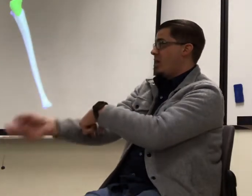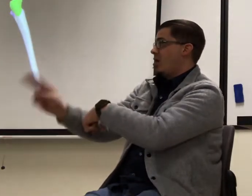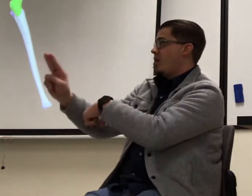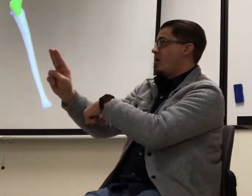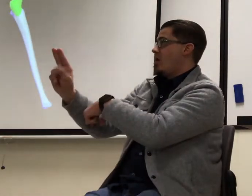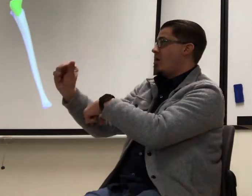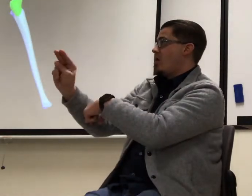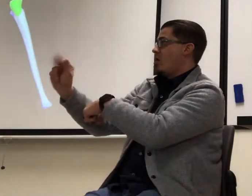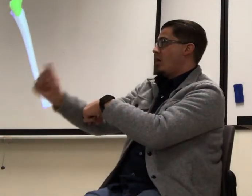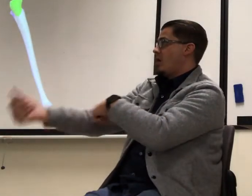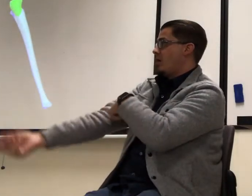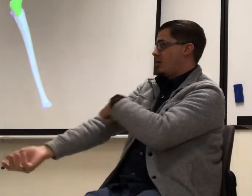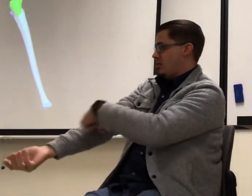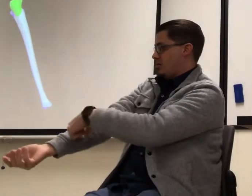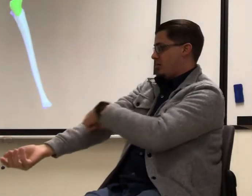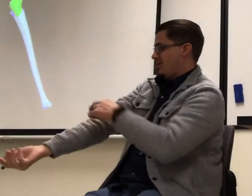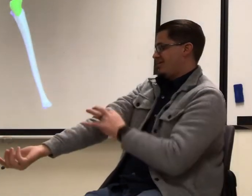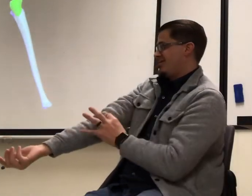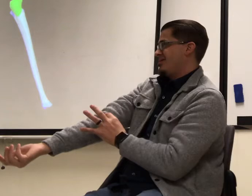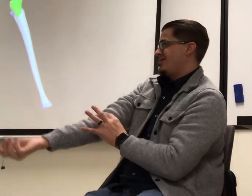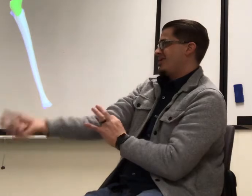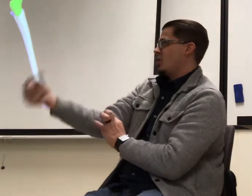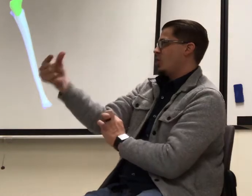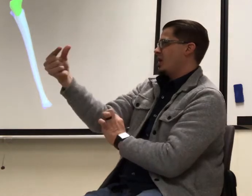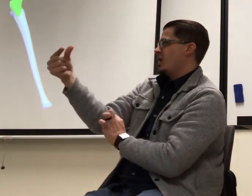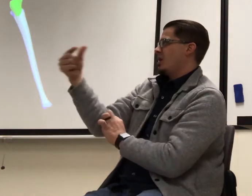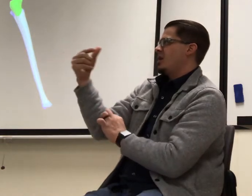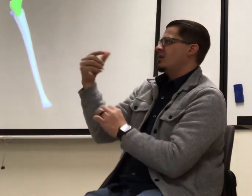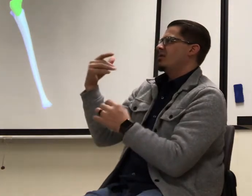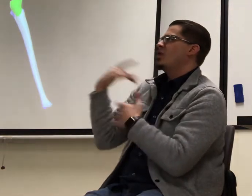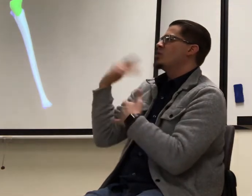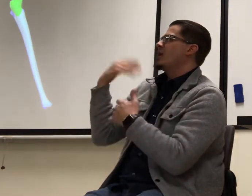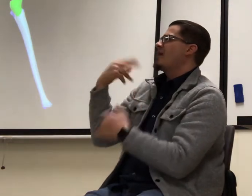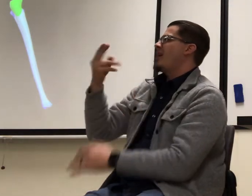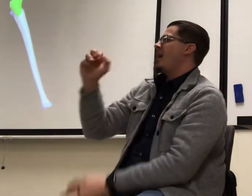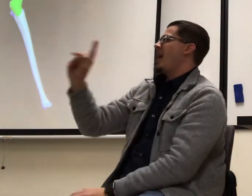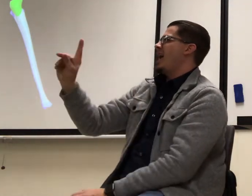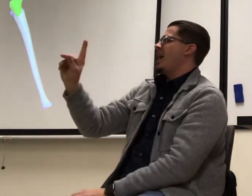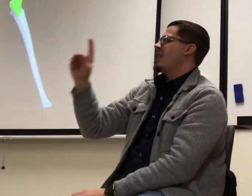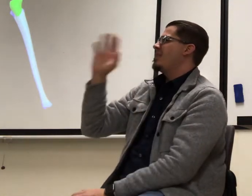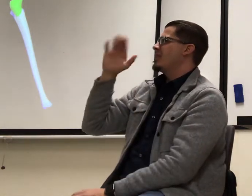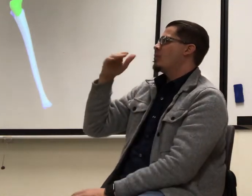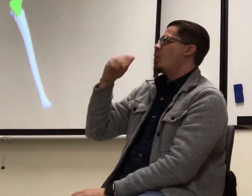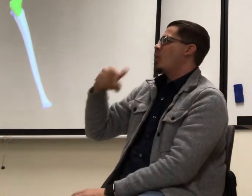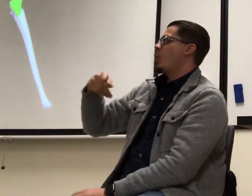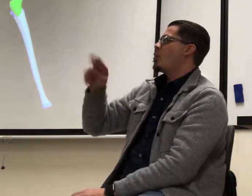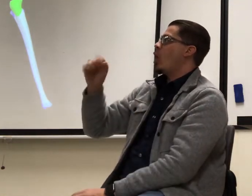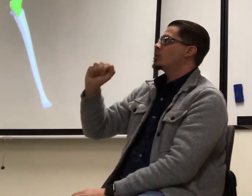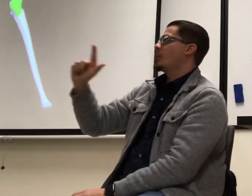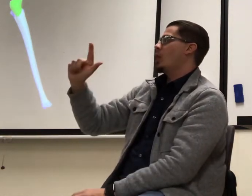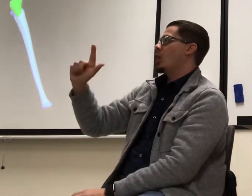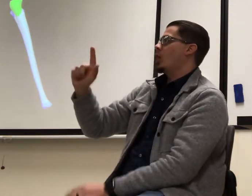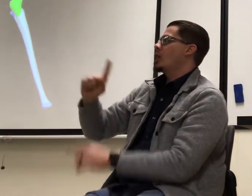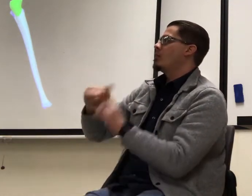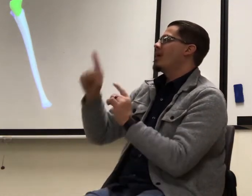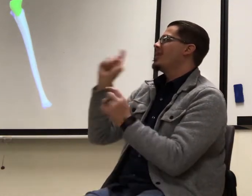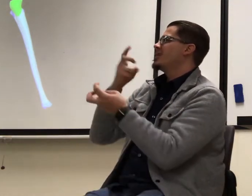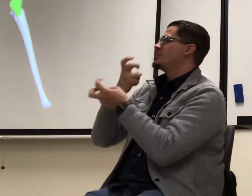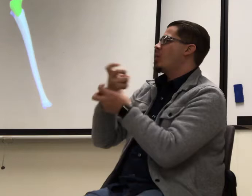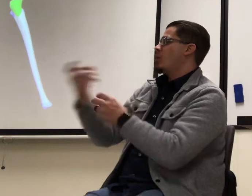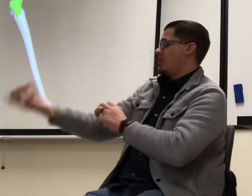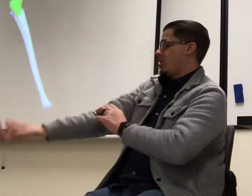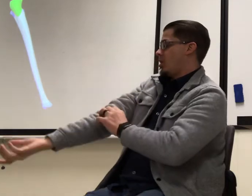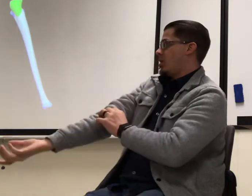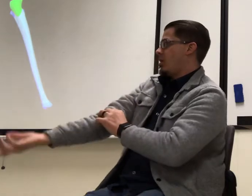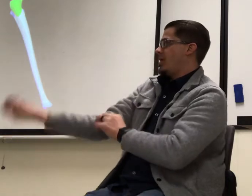highlighted in green. Usually you have a head that's proximal, but not for this bone. The olecranon is the bony part